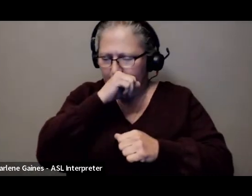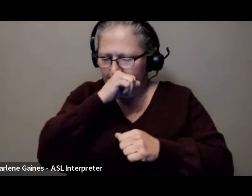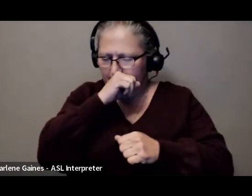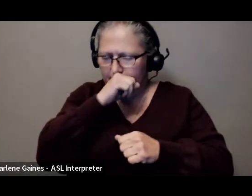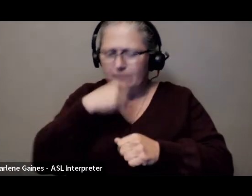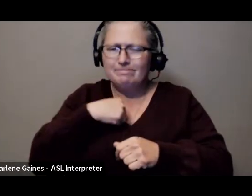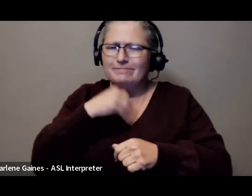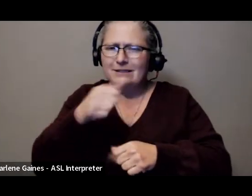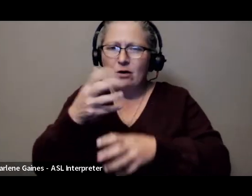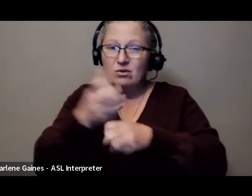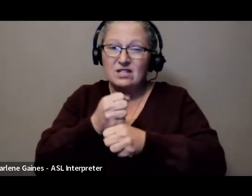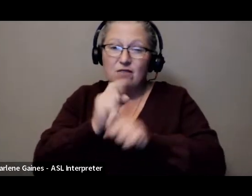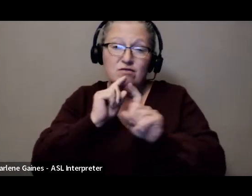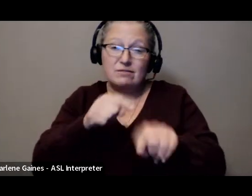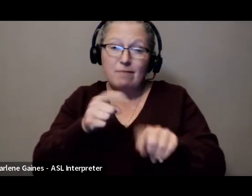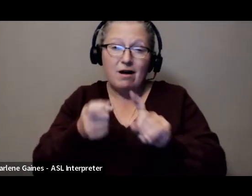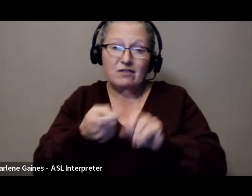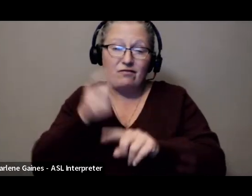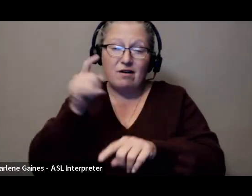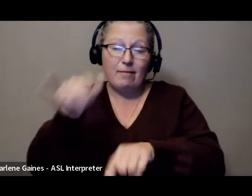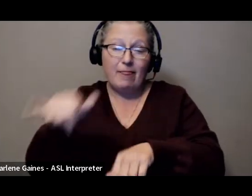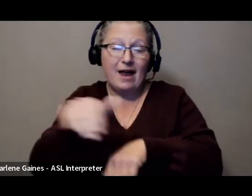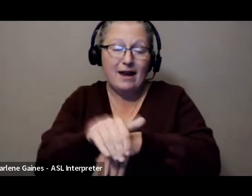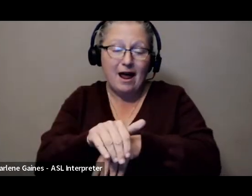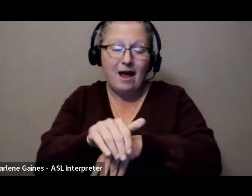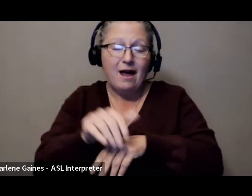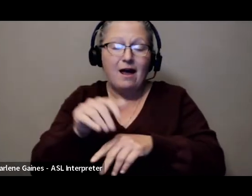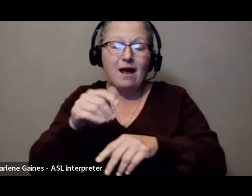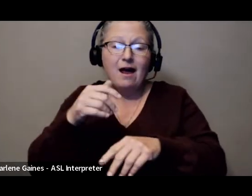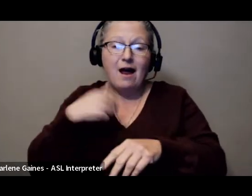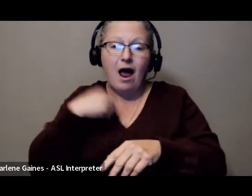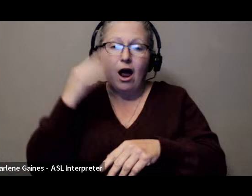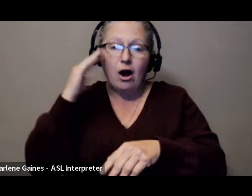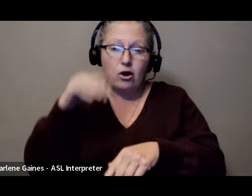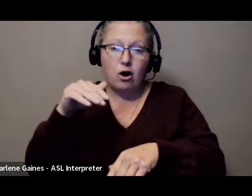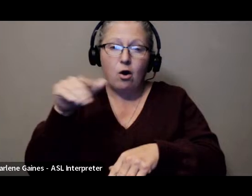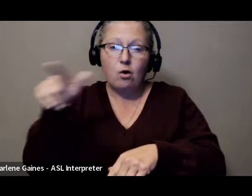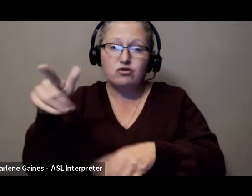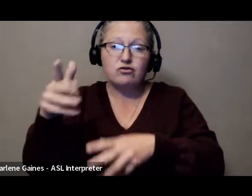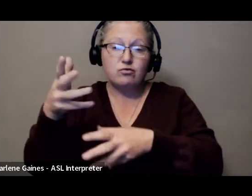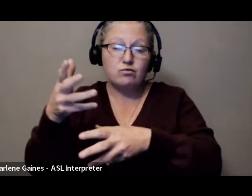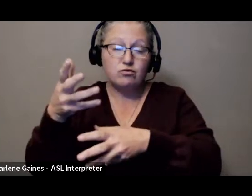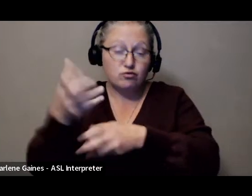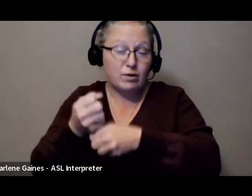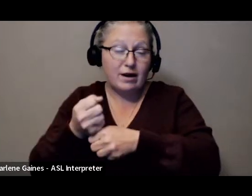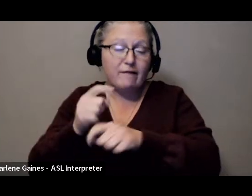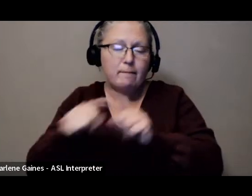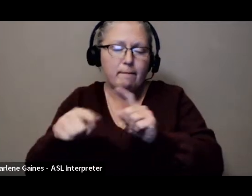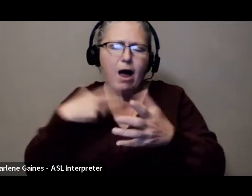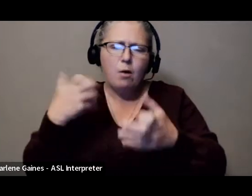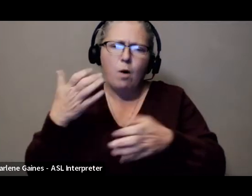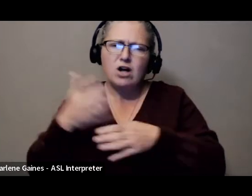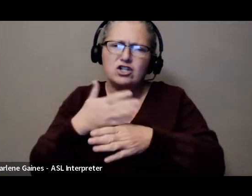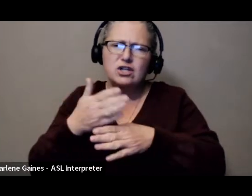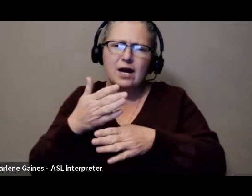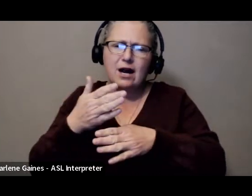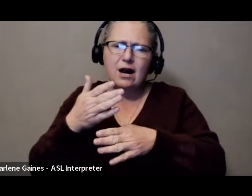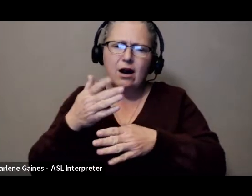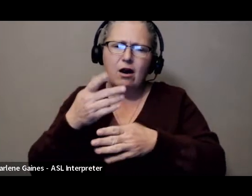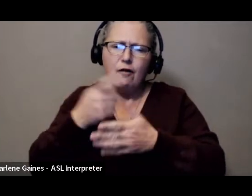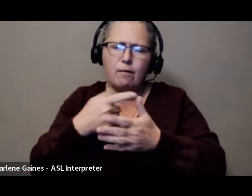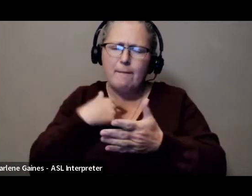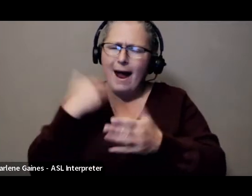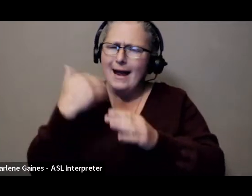I've not received any response to the email from that night, but I know that I was made aware that Dr. Shulman had received it. But I wanted to share some excerpts from my